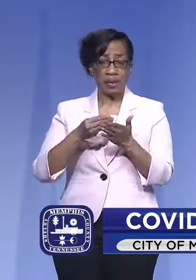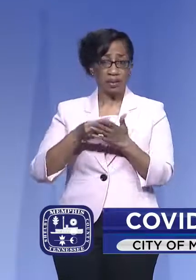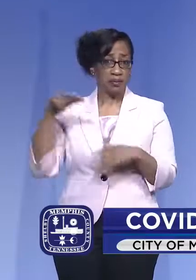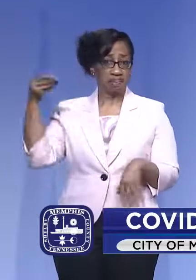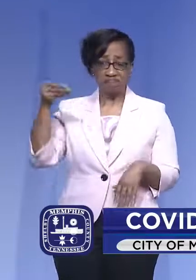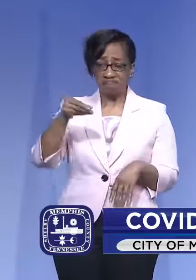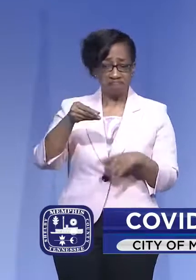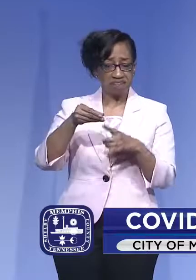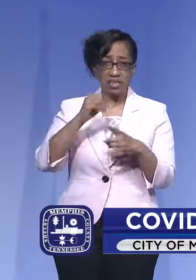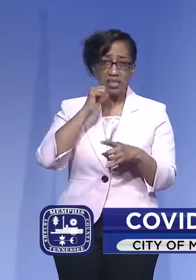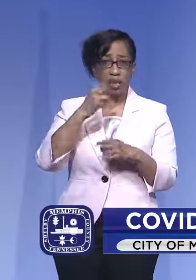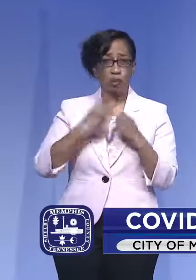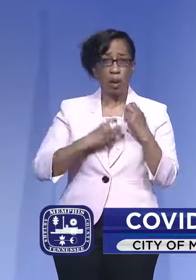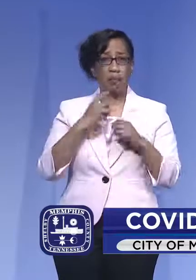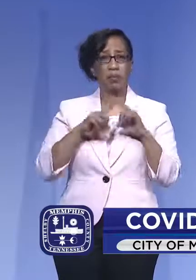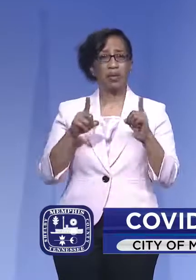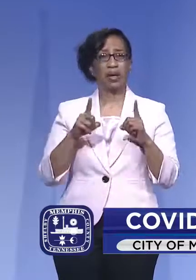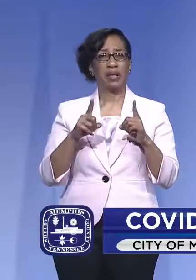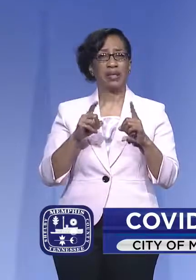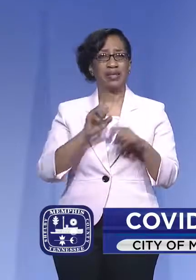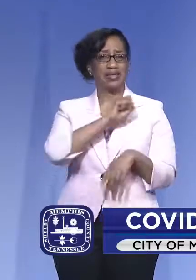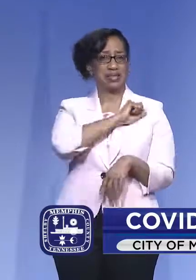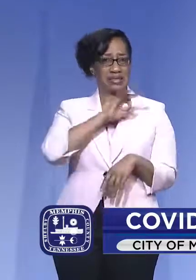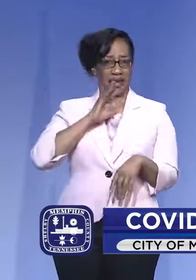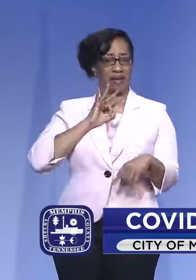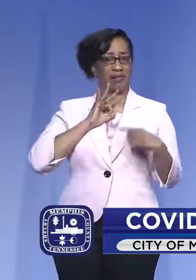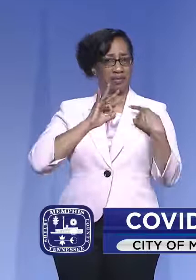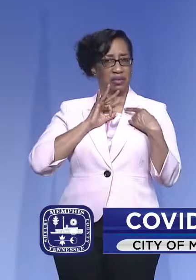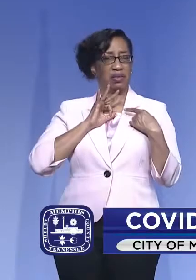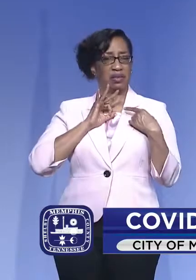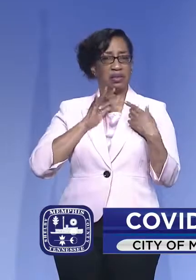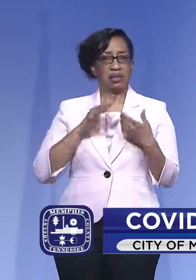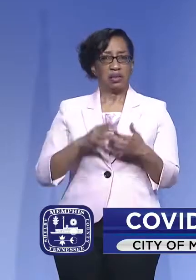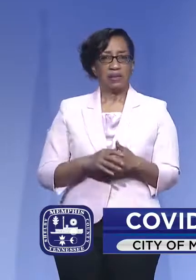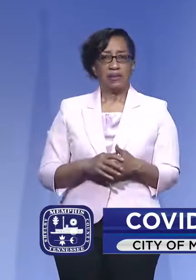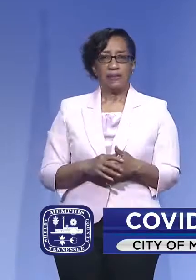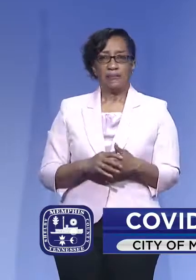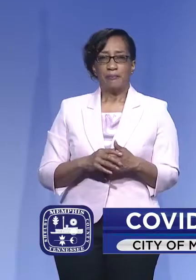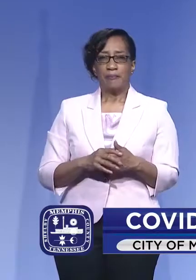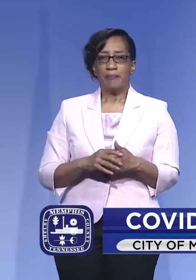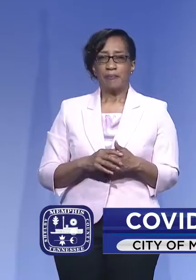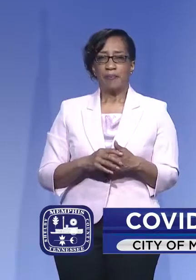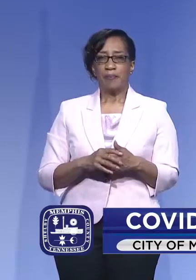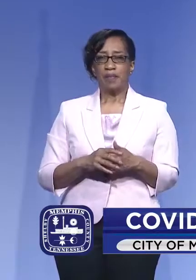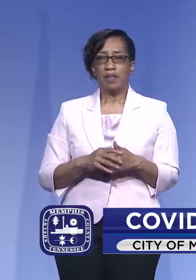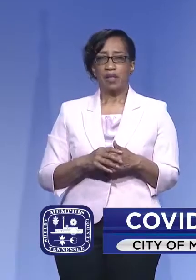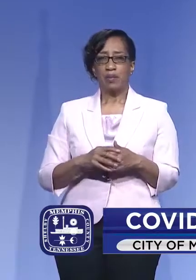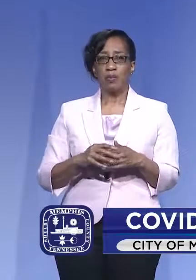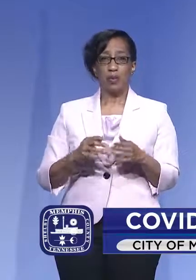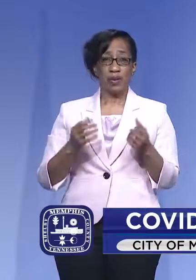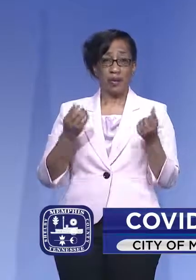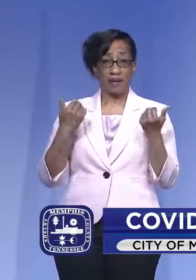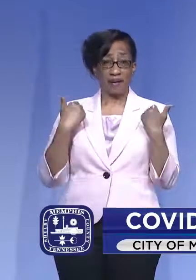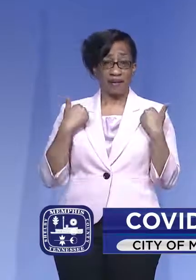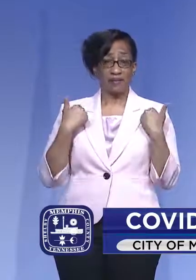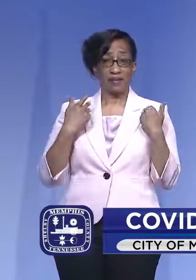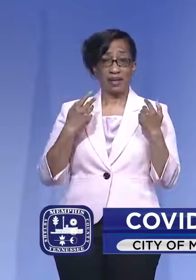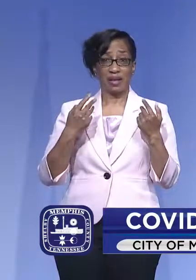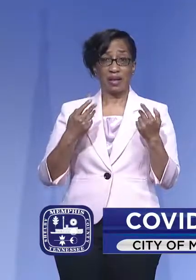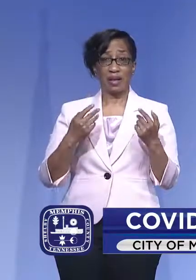is. As you know, we don't have anything that approaches in this community a mass vaccination